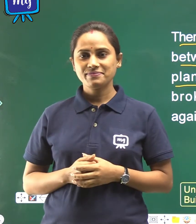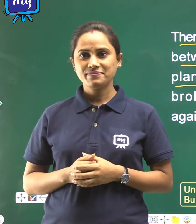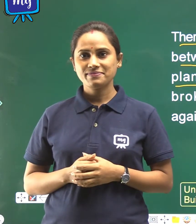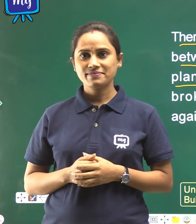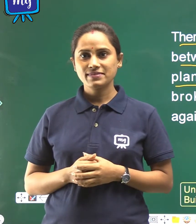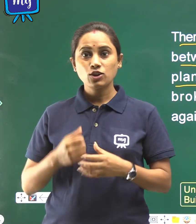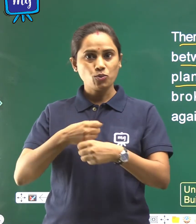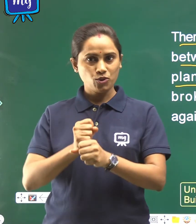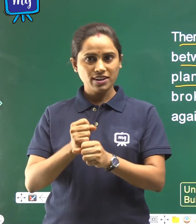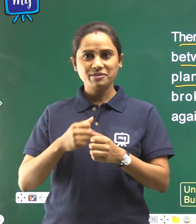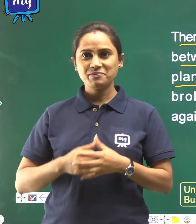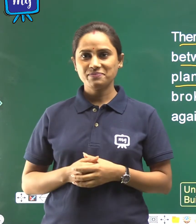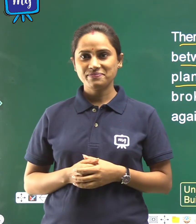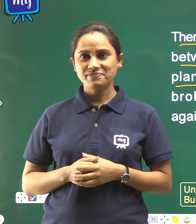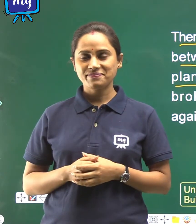to build up